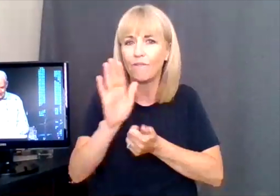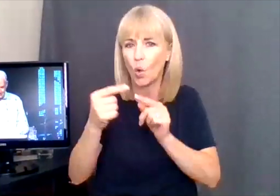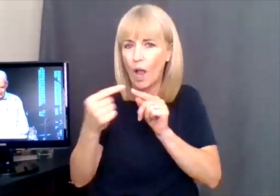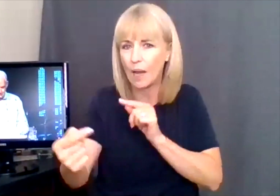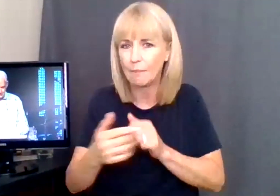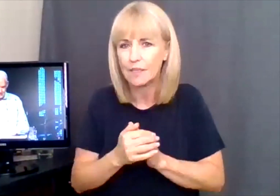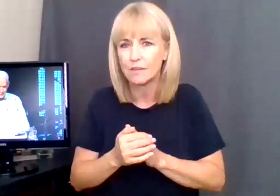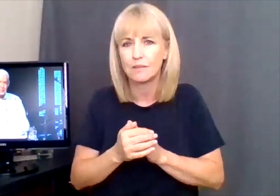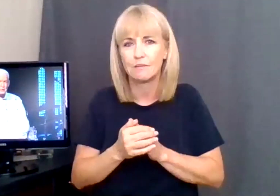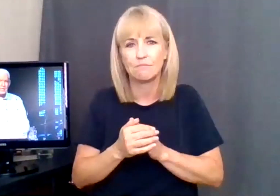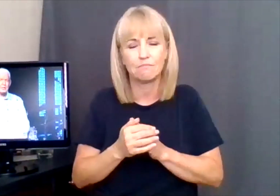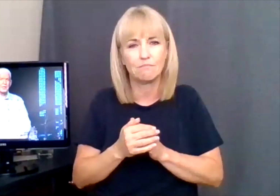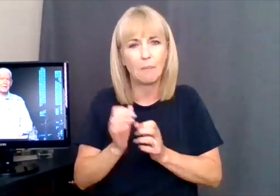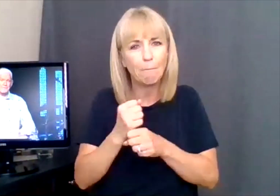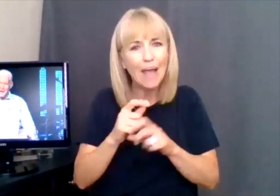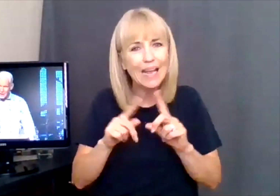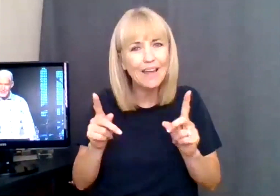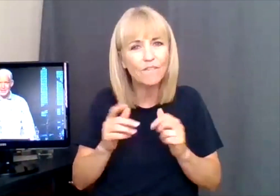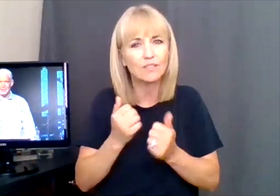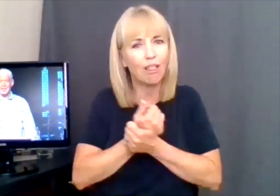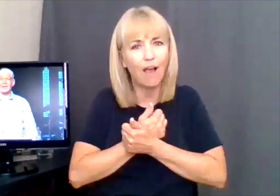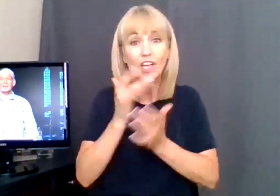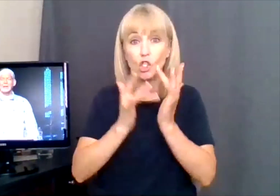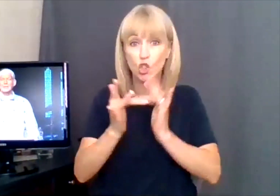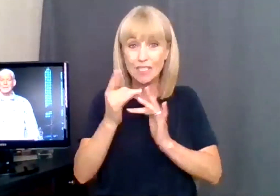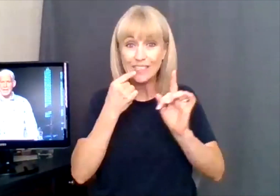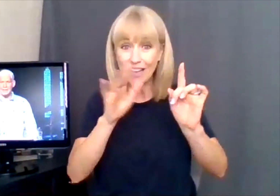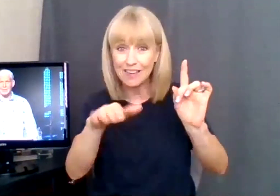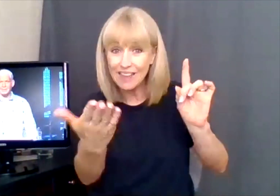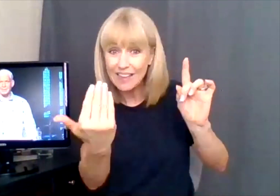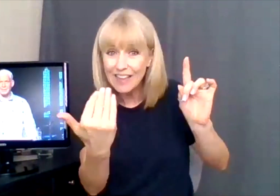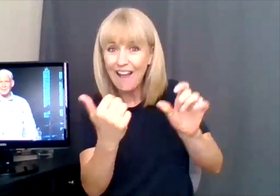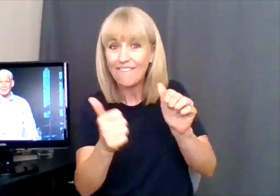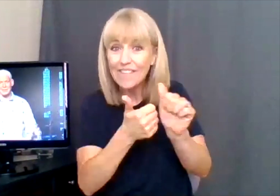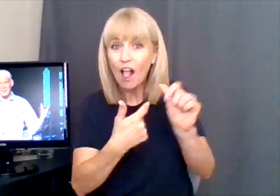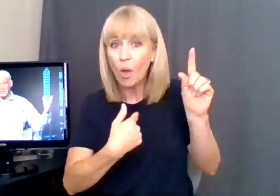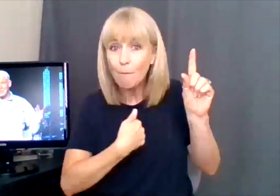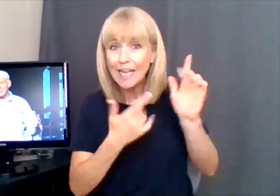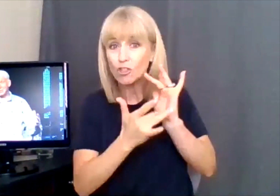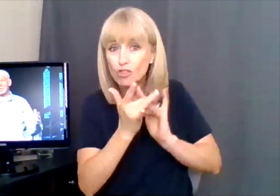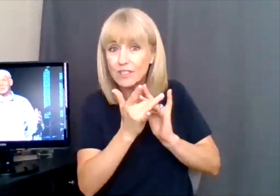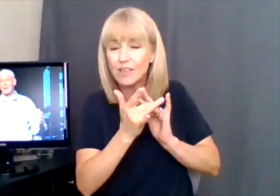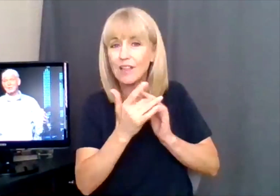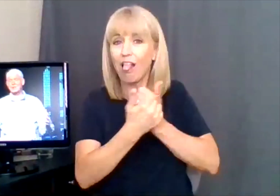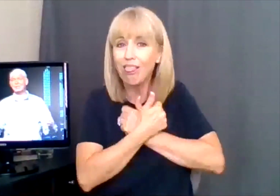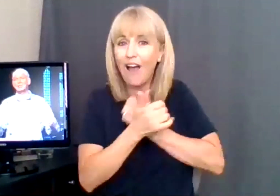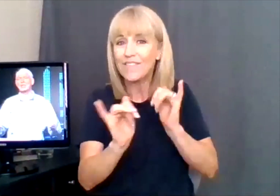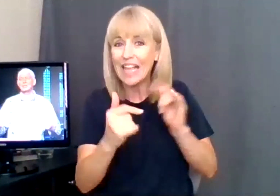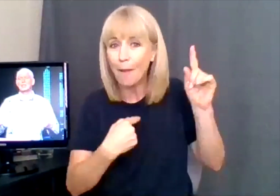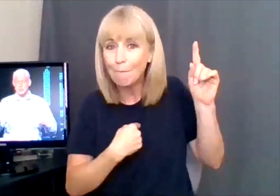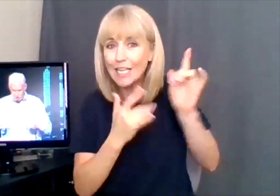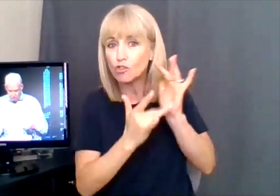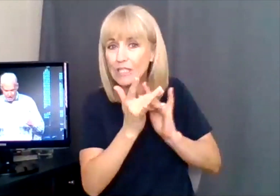a difference. Jesus says, follow me and love like me. We say we're Christians, we say we're followers of Jesus,